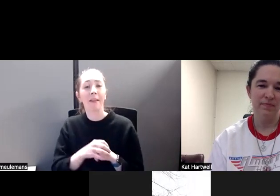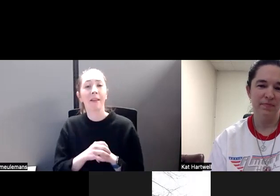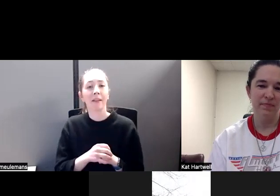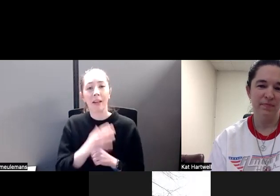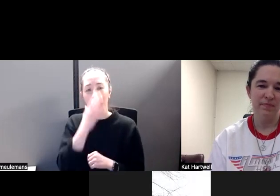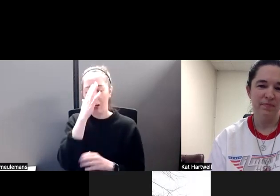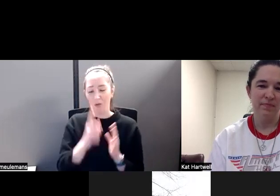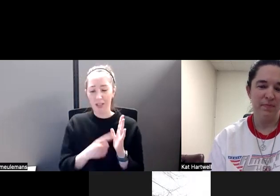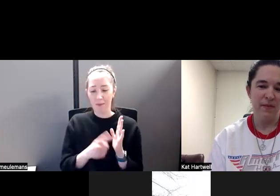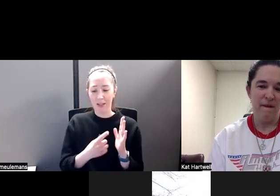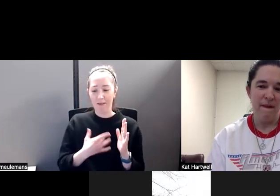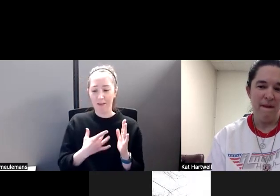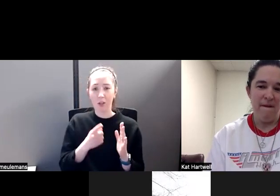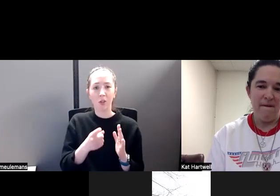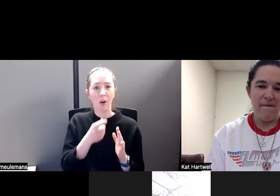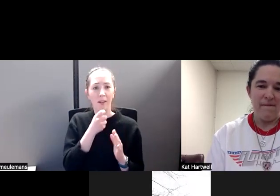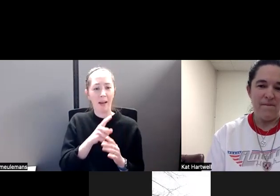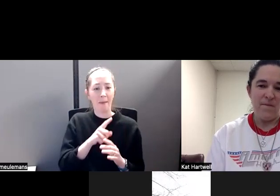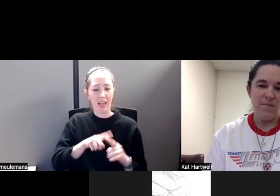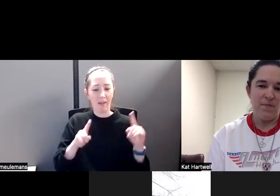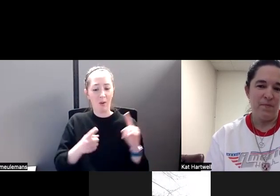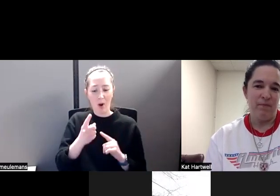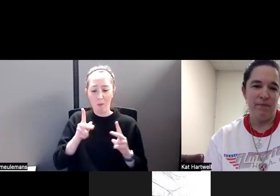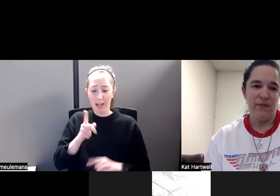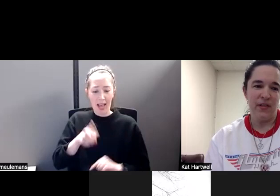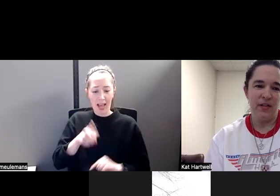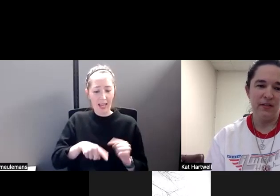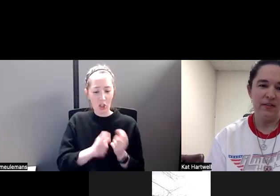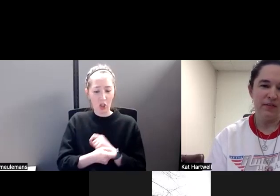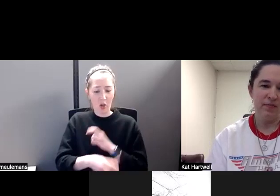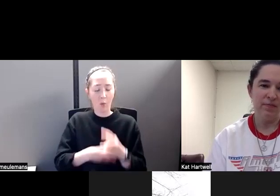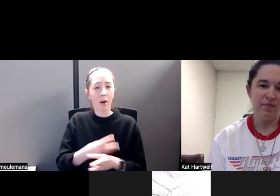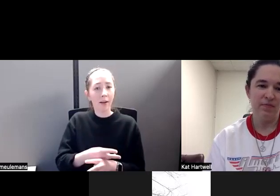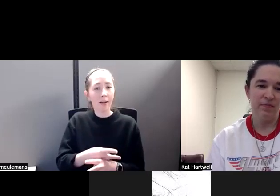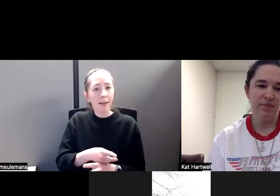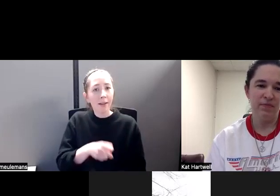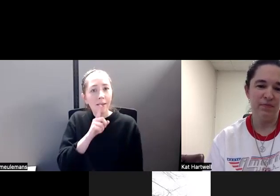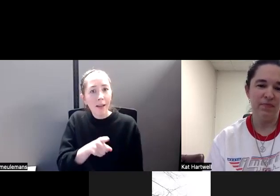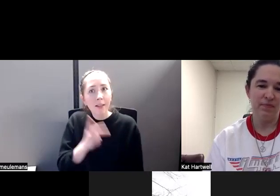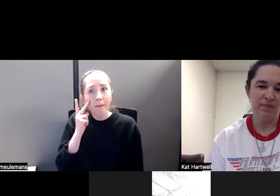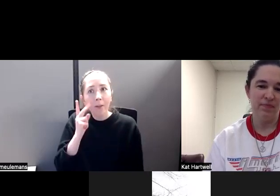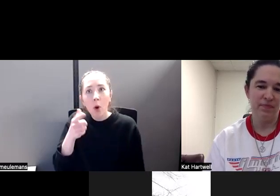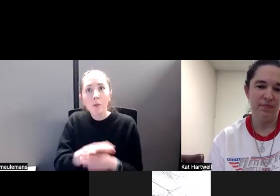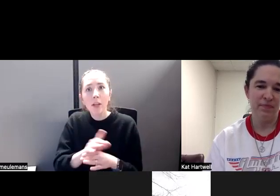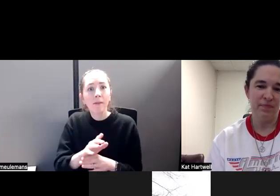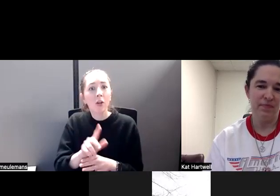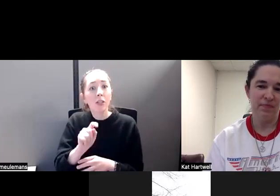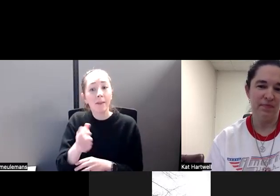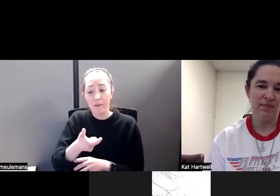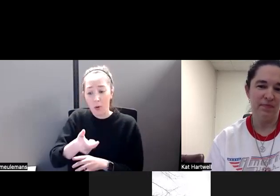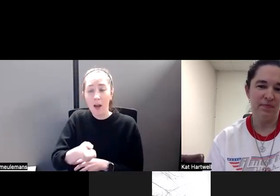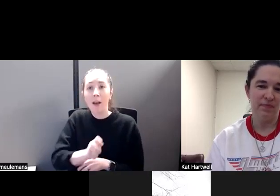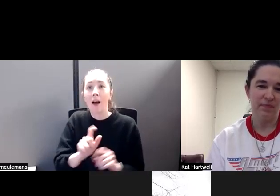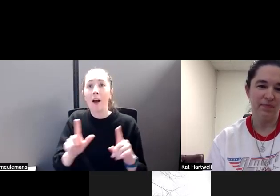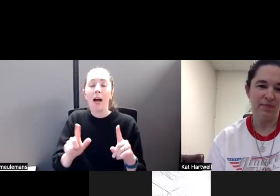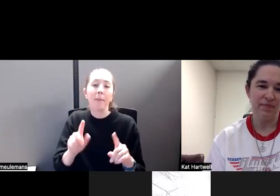sometimes it doesn't feel like you're making a difference, like one person, but you are, like turning your TV on. And you, even if you go and turn it on and go cook some, I mean, Tyler's